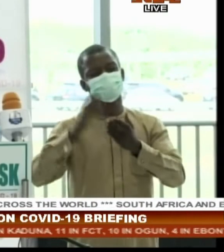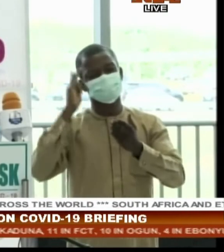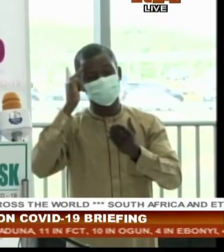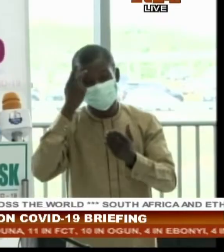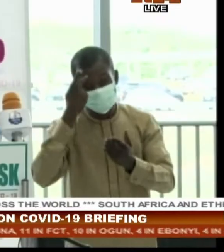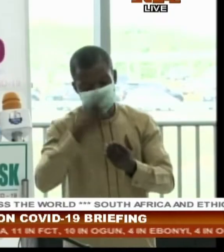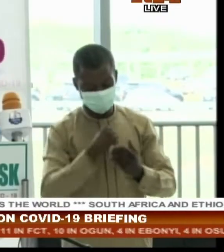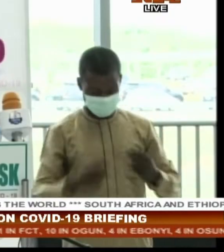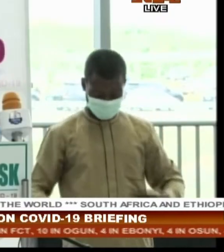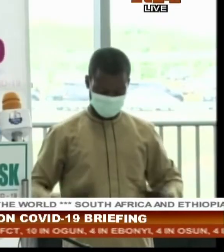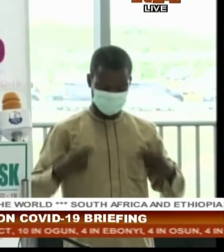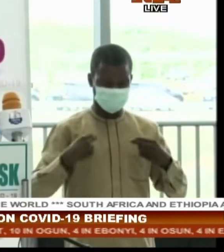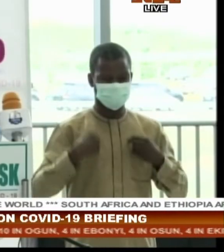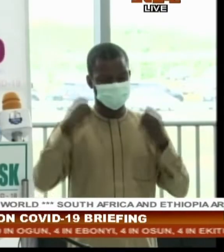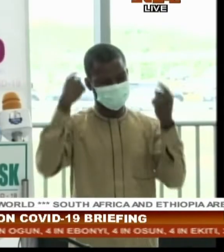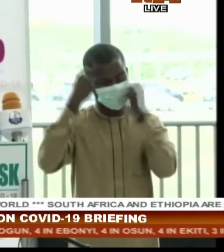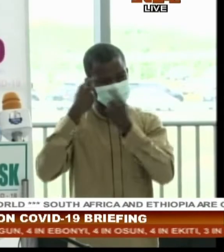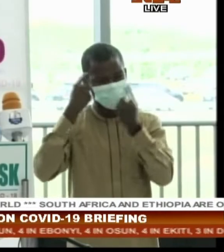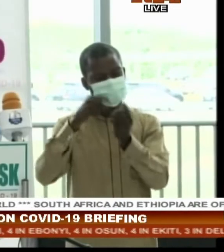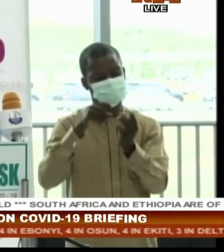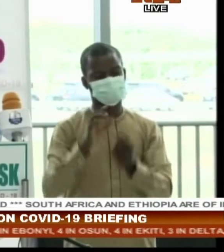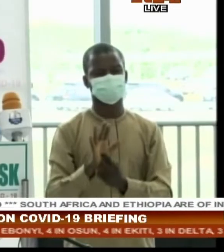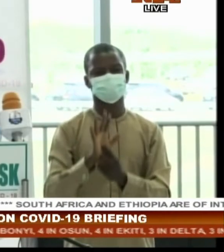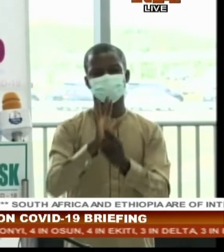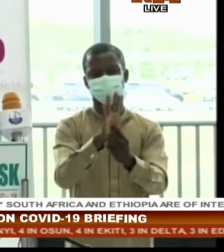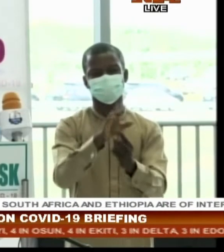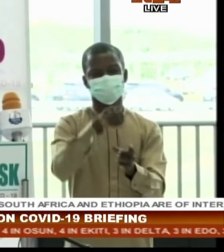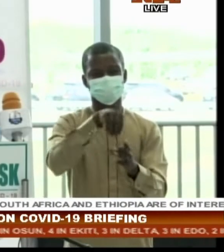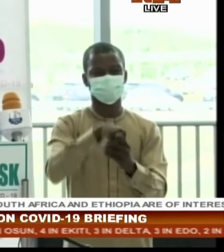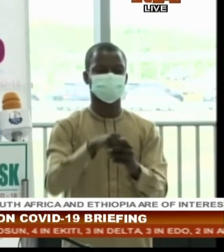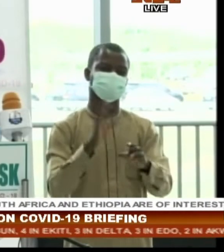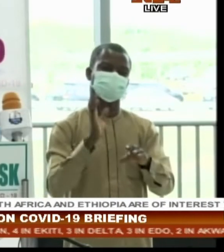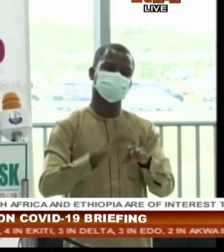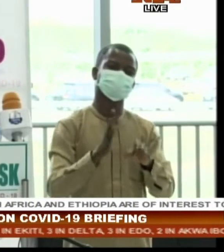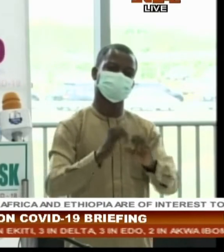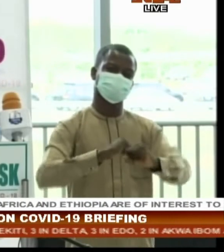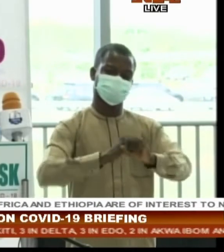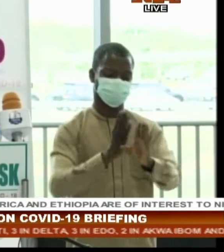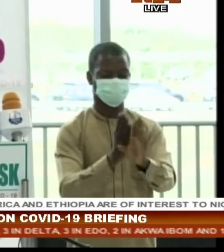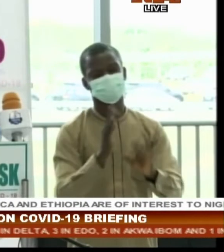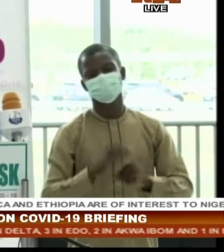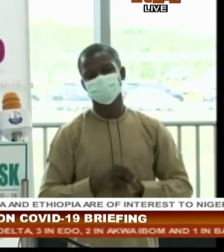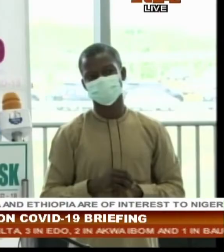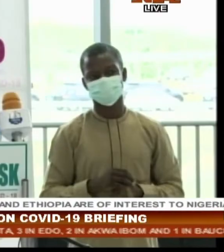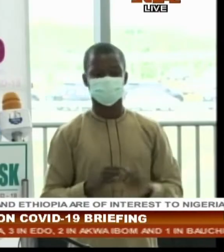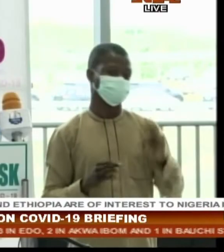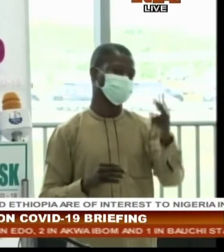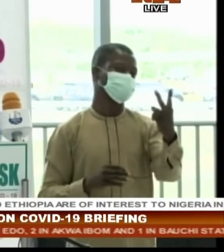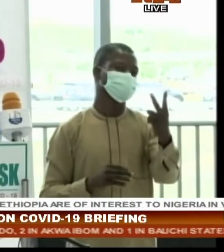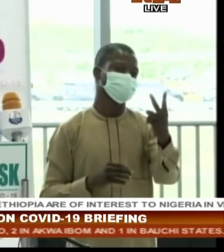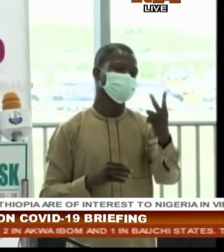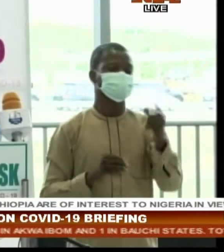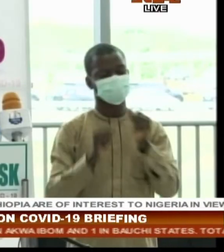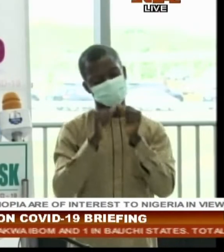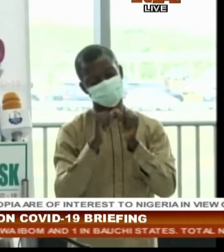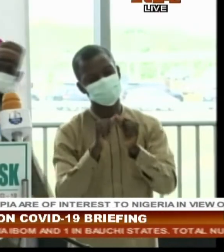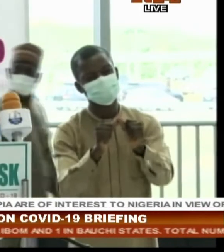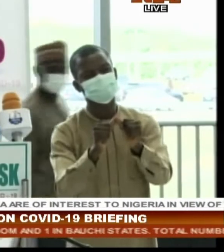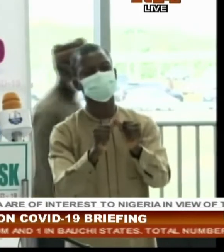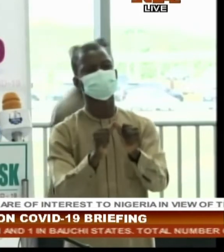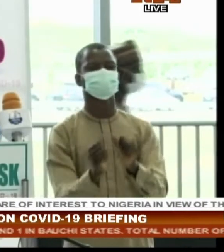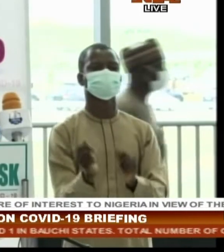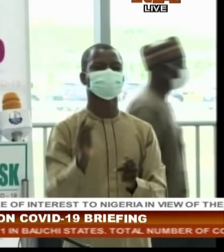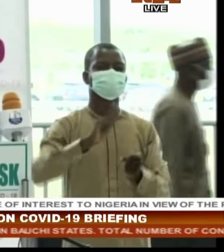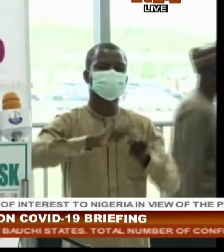considerations reflected in the implementation guidelines. 2, continued